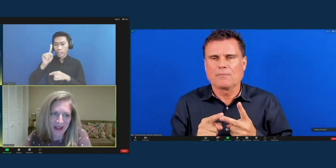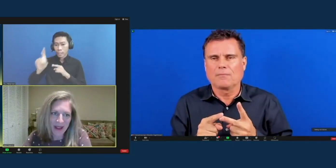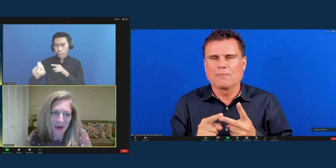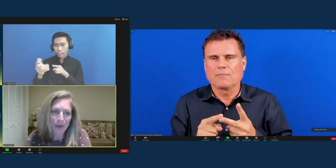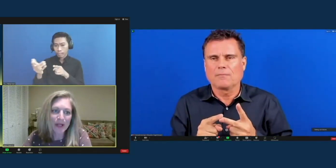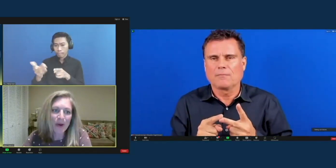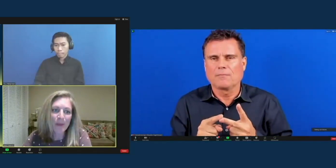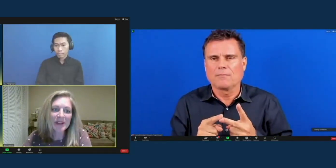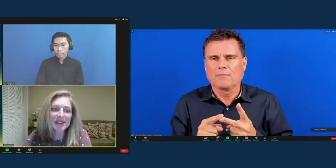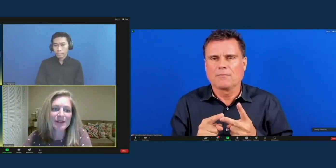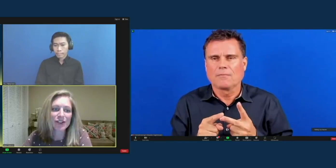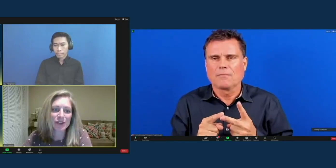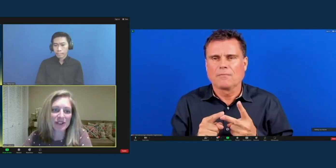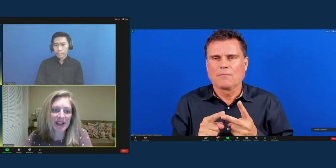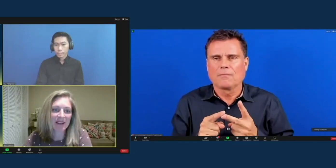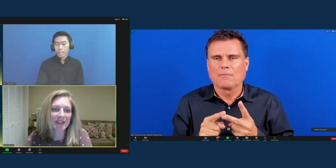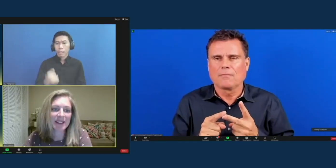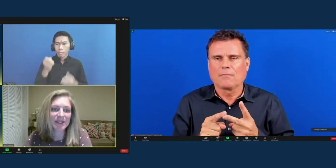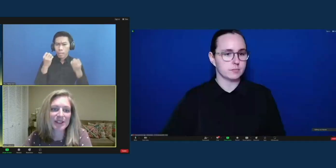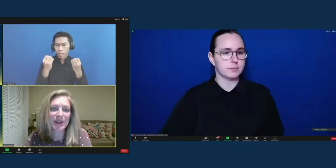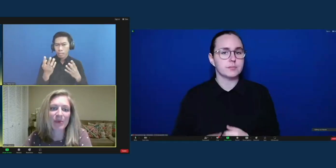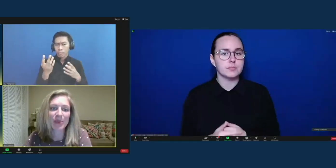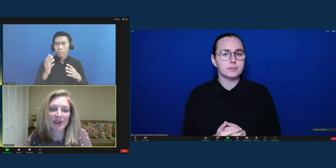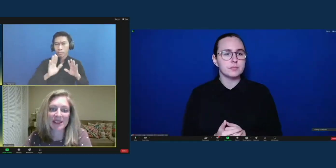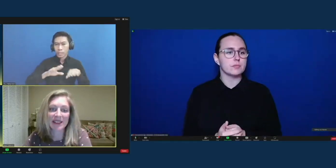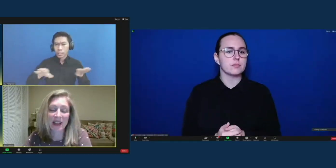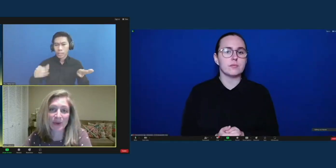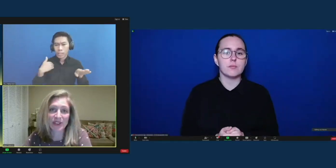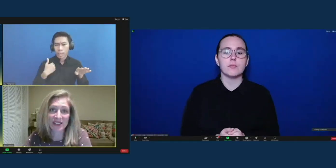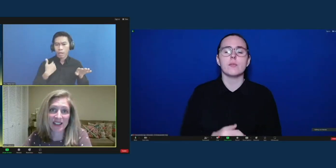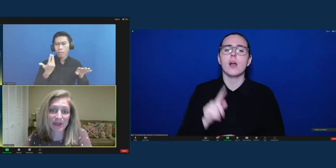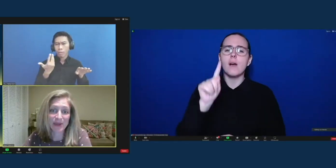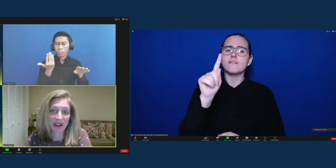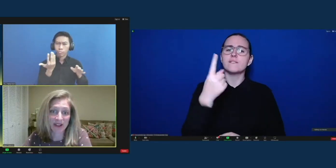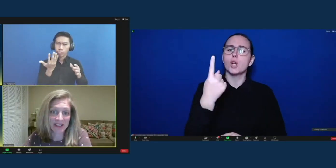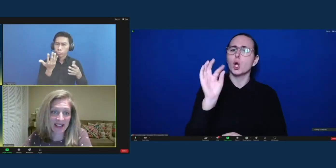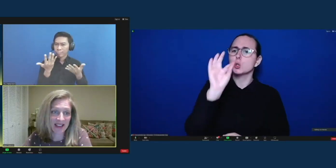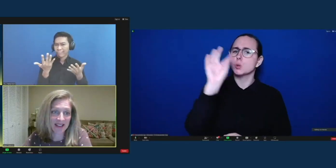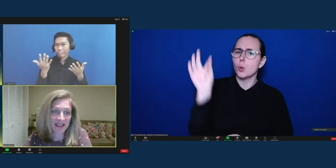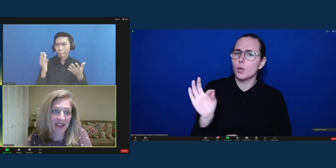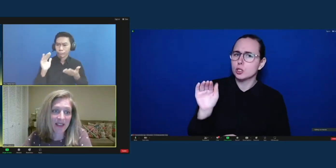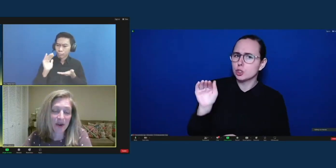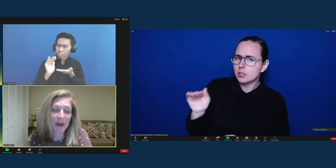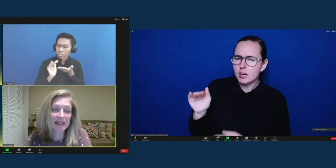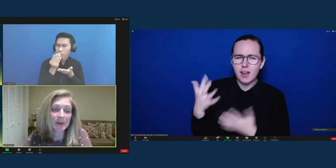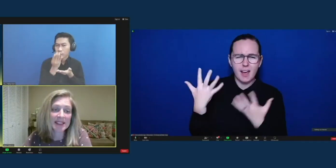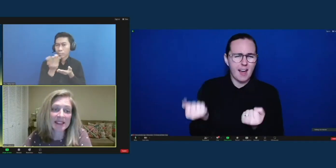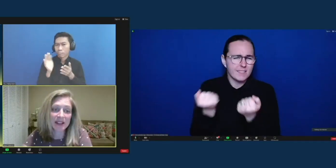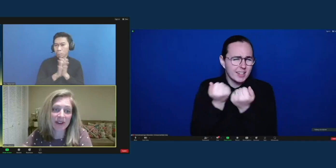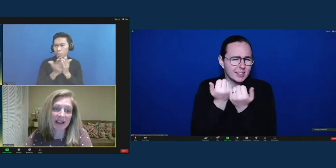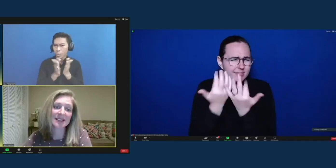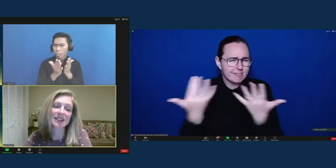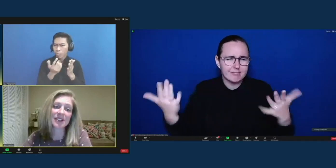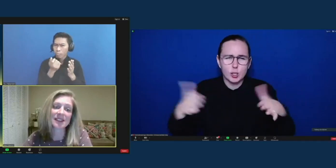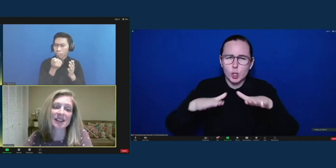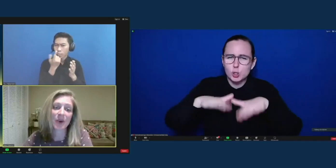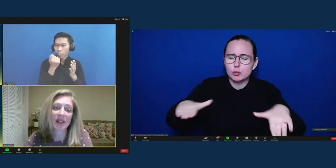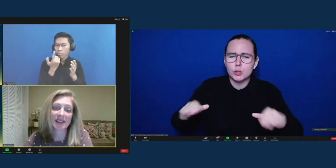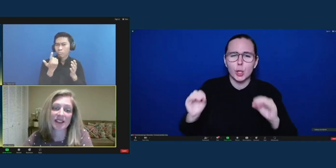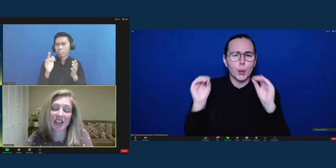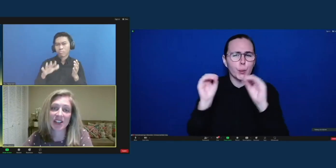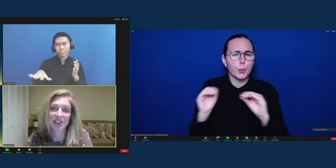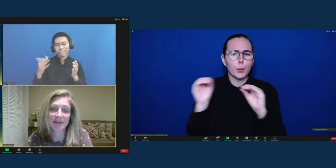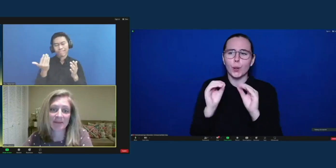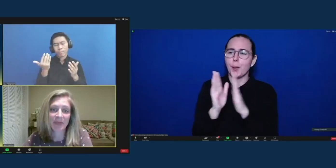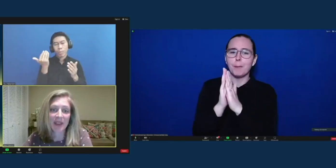you. We know millions of children have little to no books in languages they use and understand, thereby limiting their right to literacy and